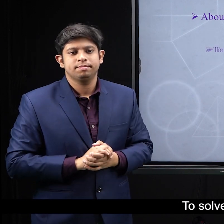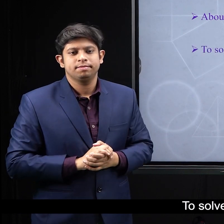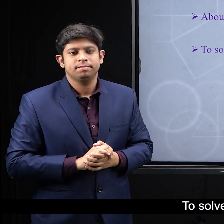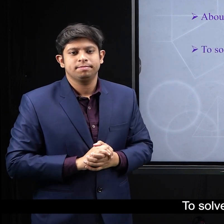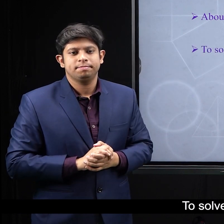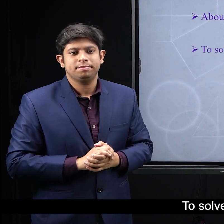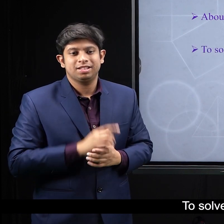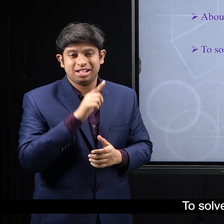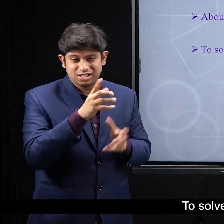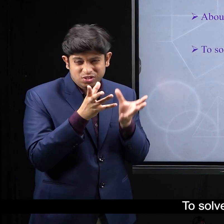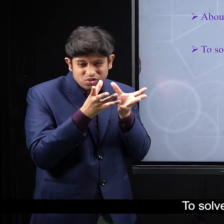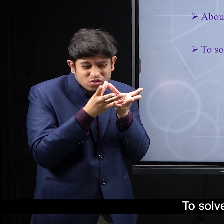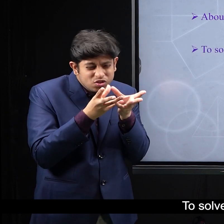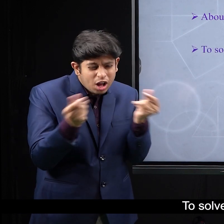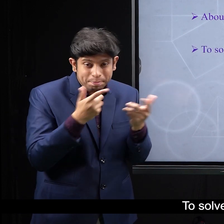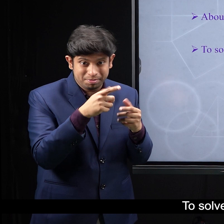to solve a quadratic polynomial,